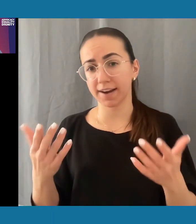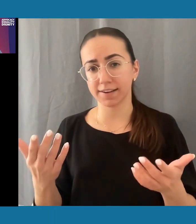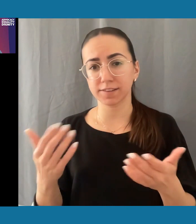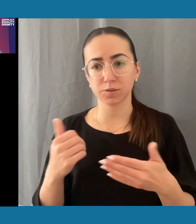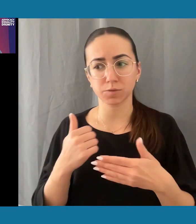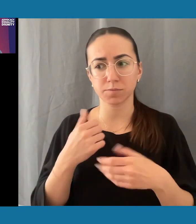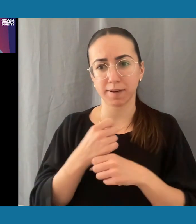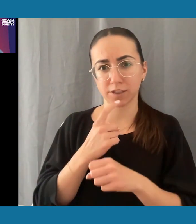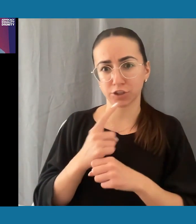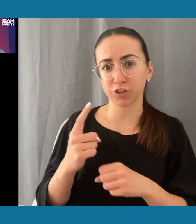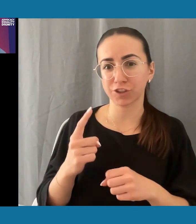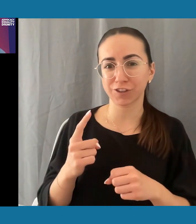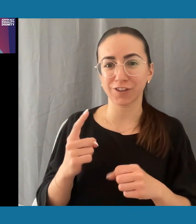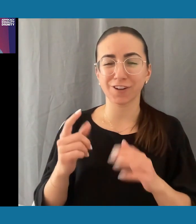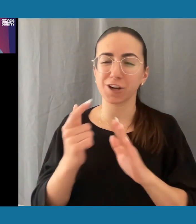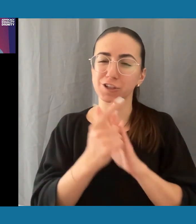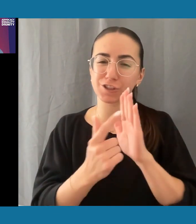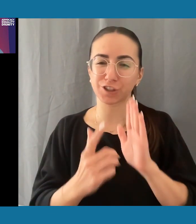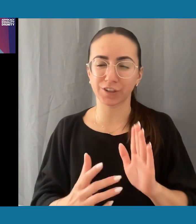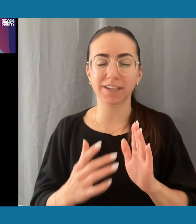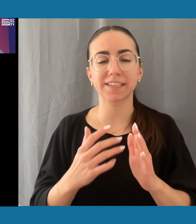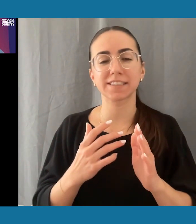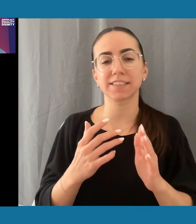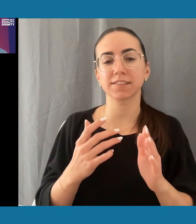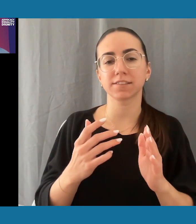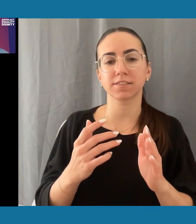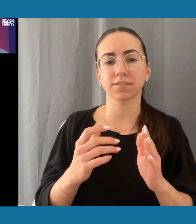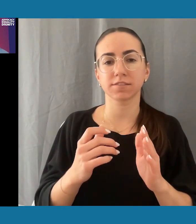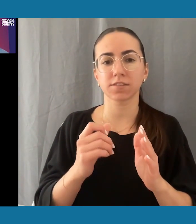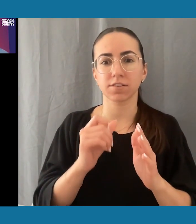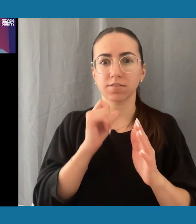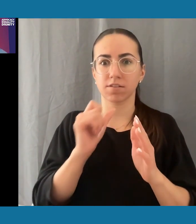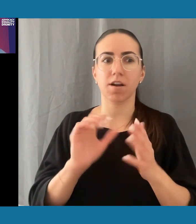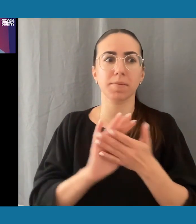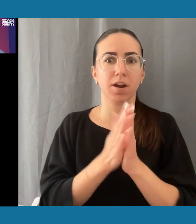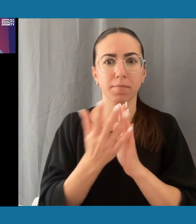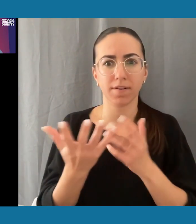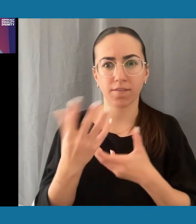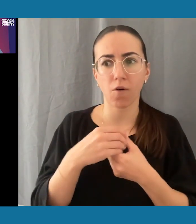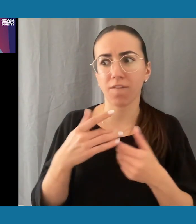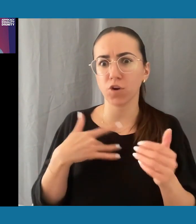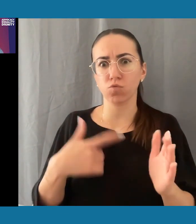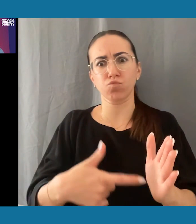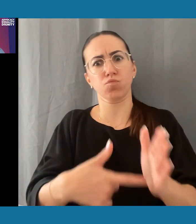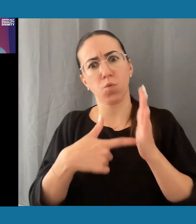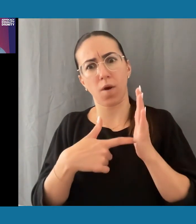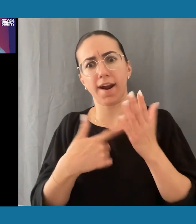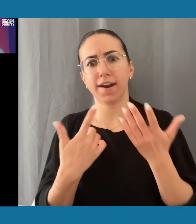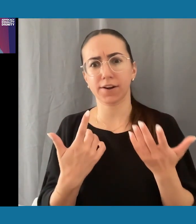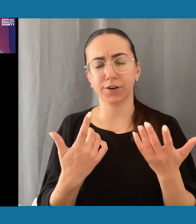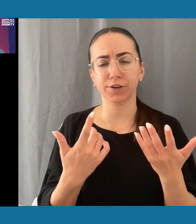that attorneys aren't becoming involved or feeling required to,